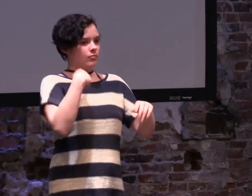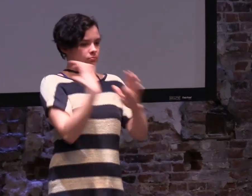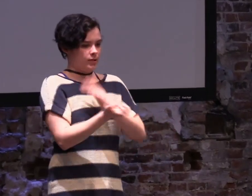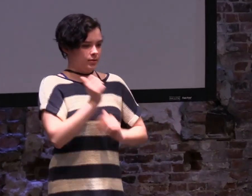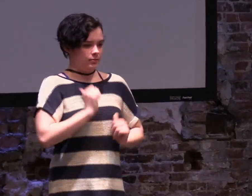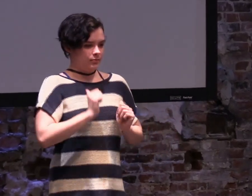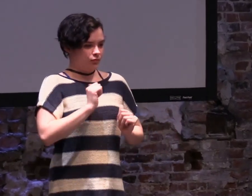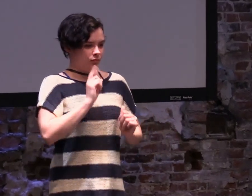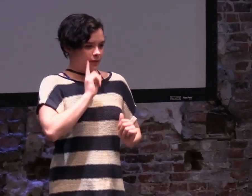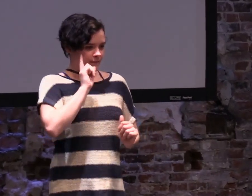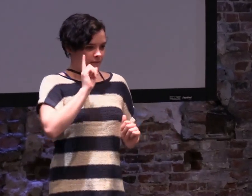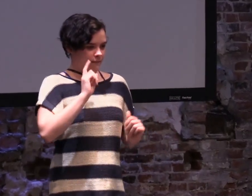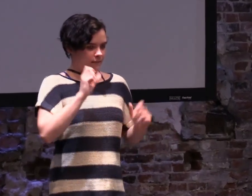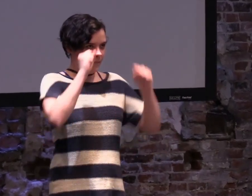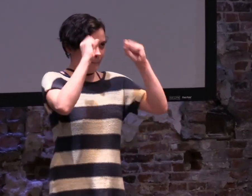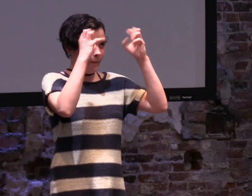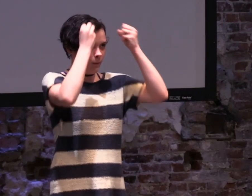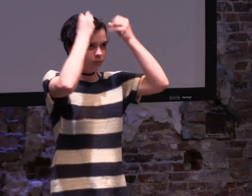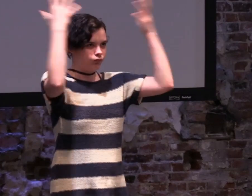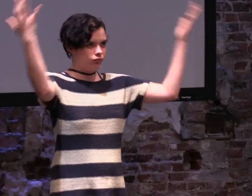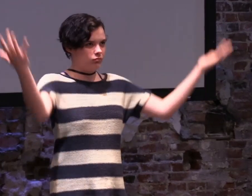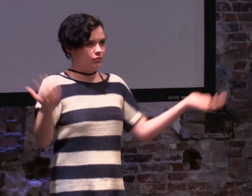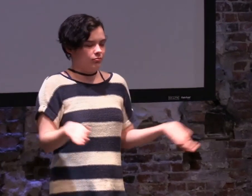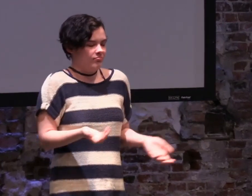And had to do a lot of speech therapy.